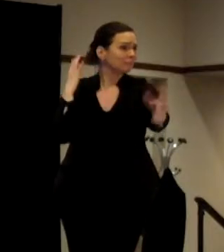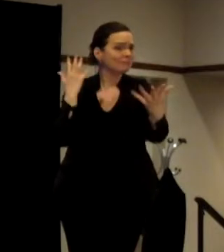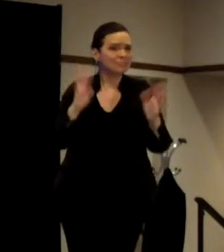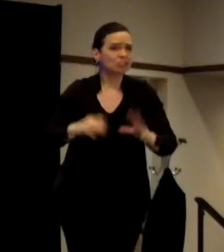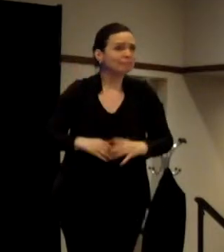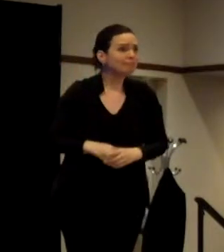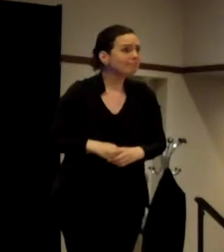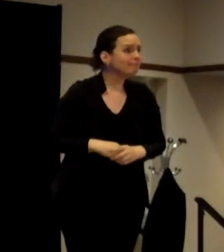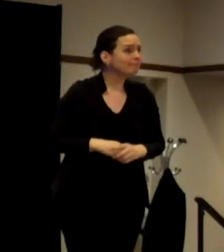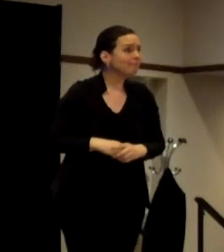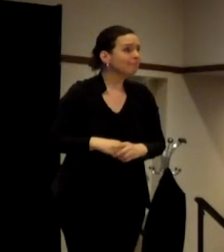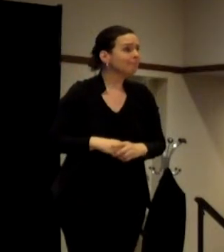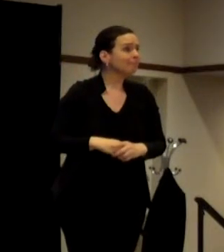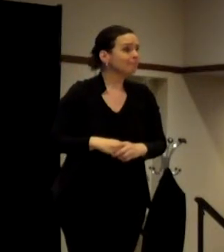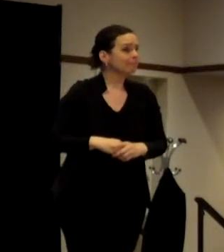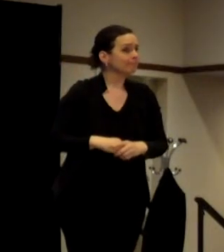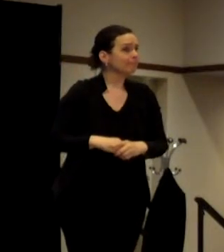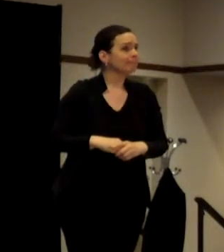as well.